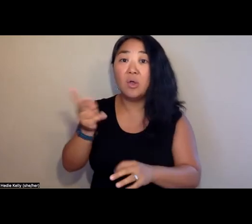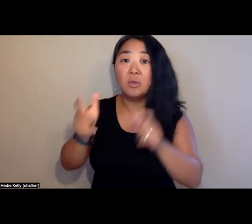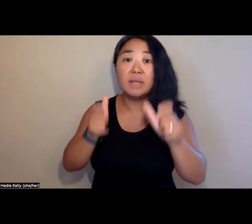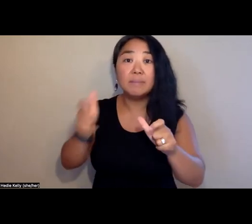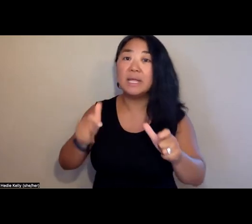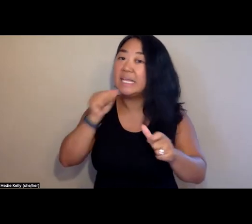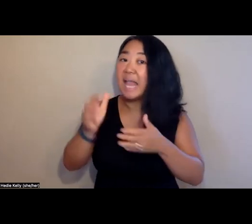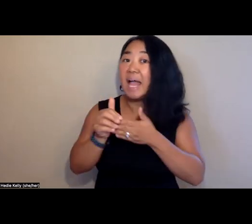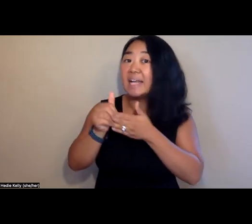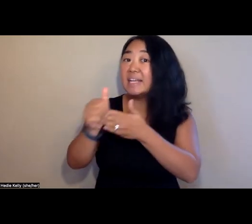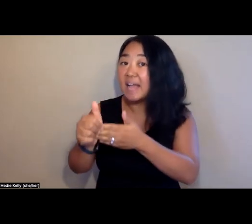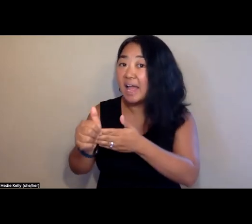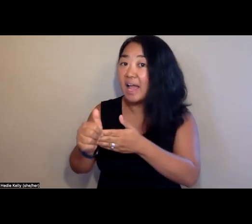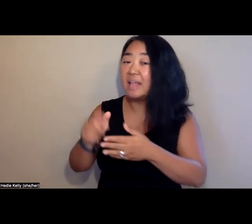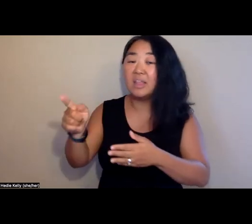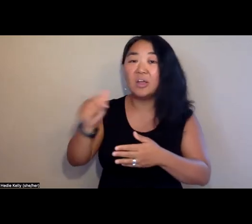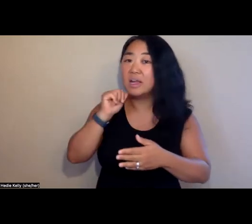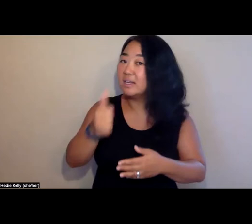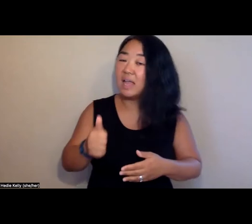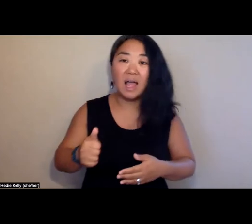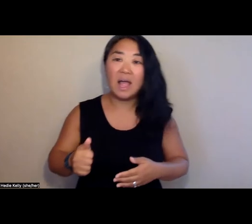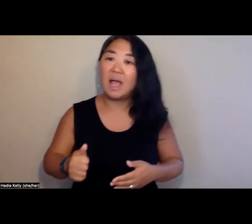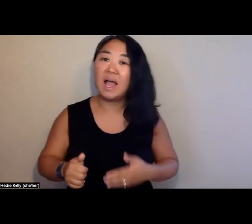not guides. Those people are not in charge. They're not